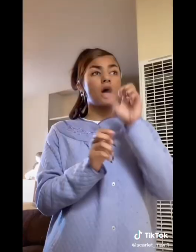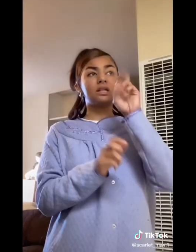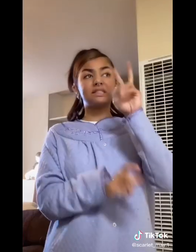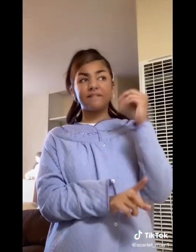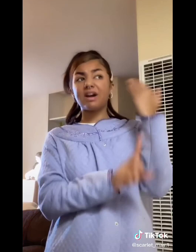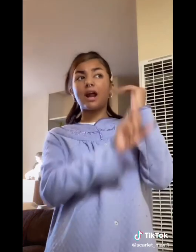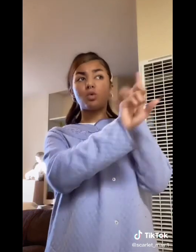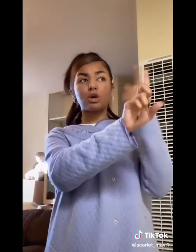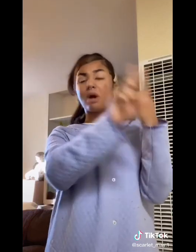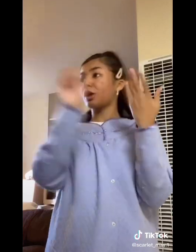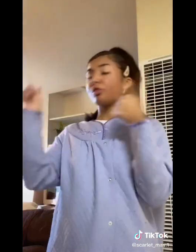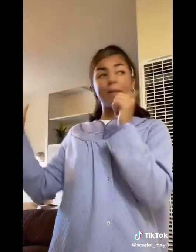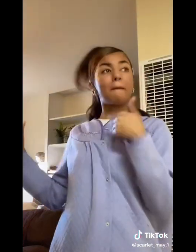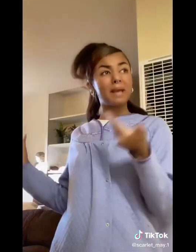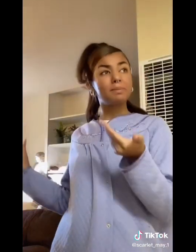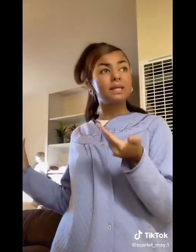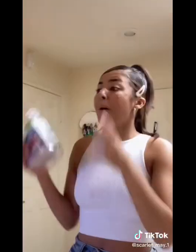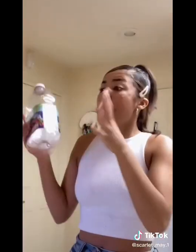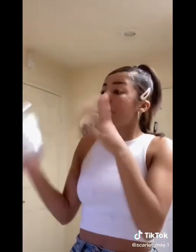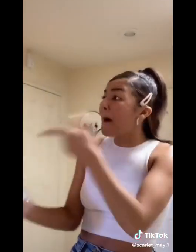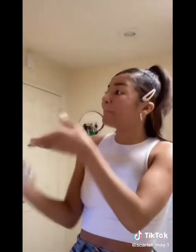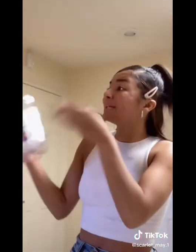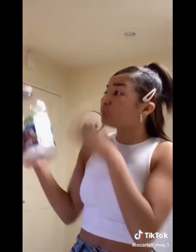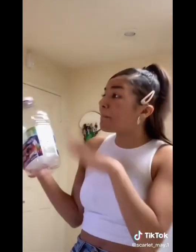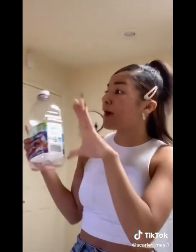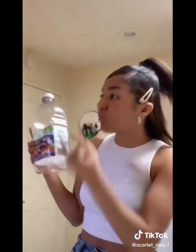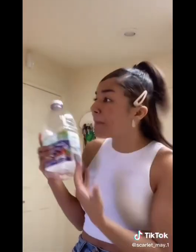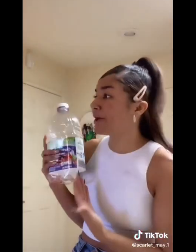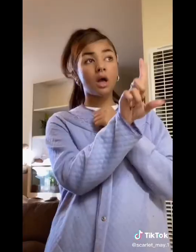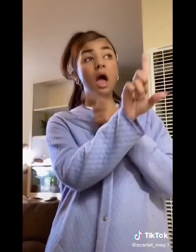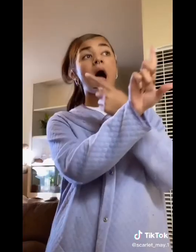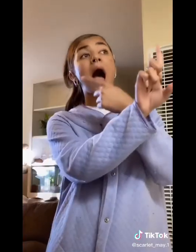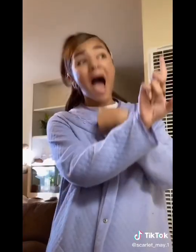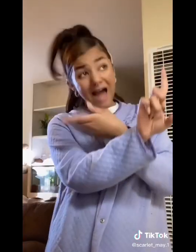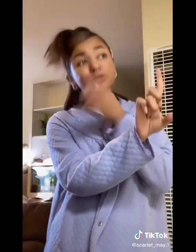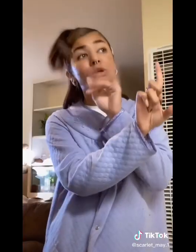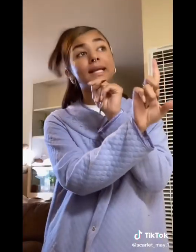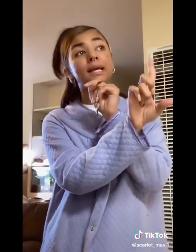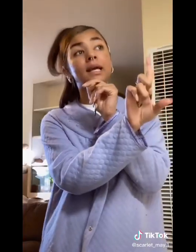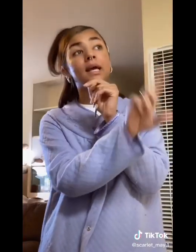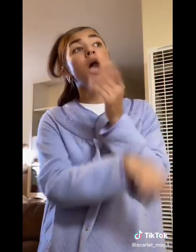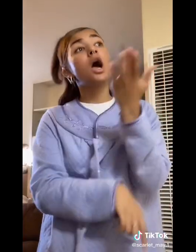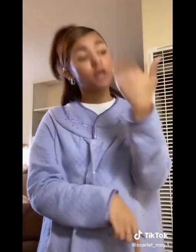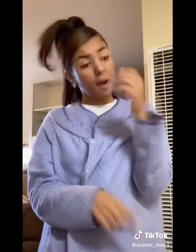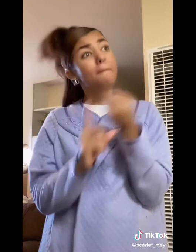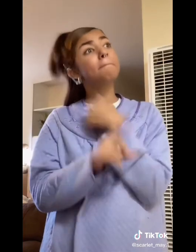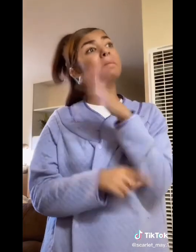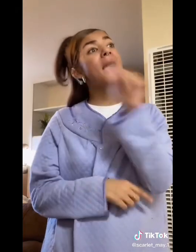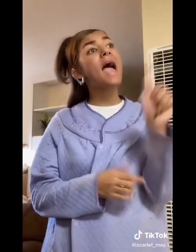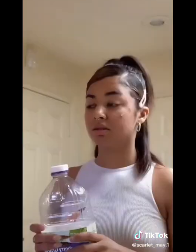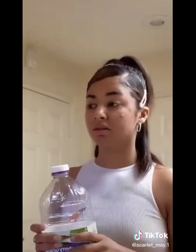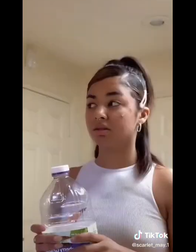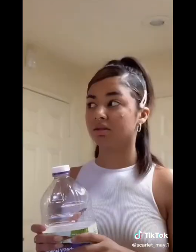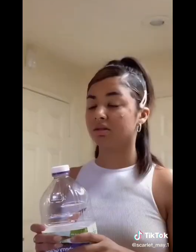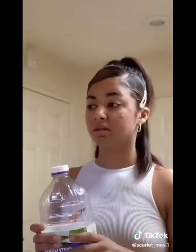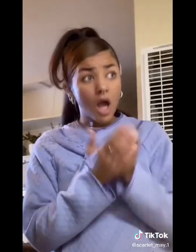Savon, I know you ain't out here threatening my baby. Mama, he drank my cranberry juice. I drank it. Come beat my ass. Come